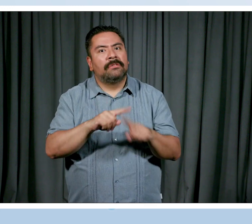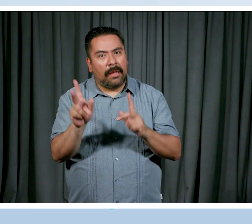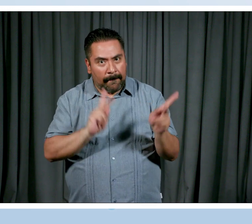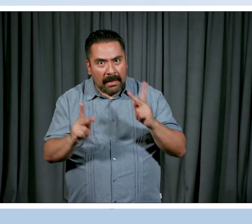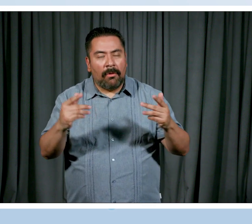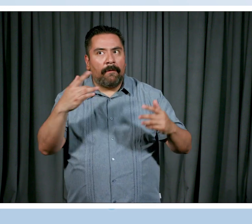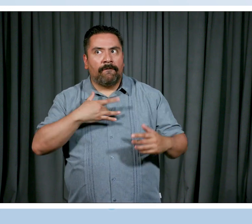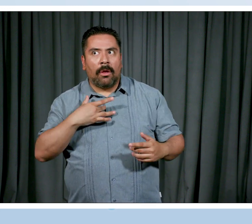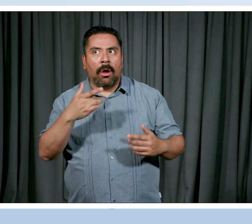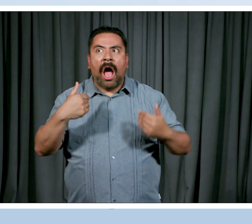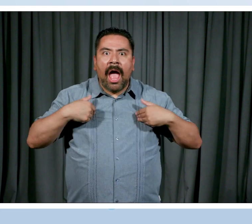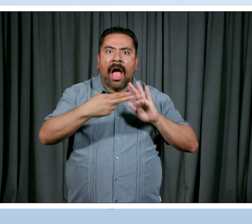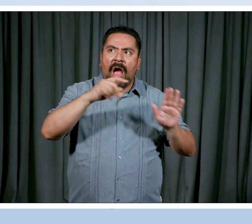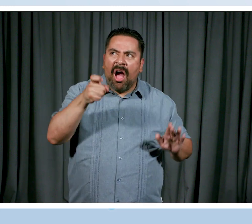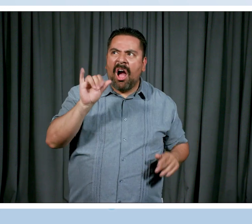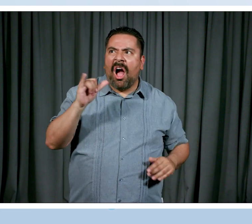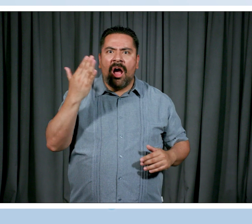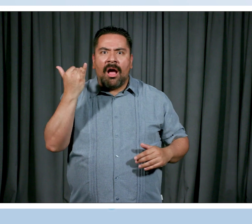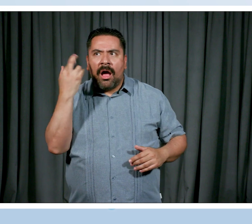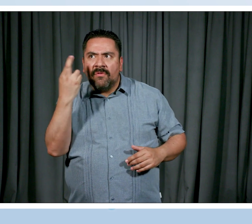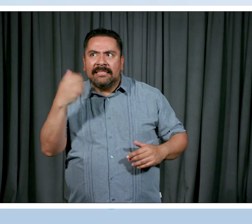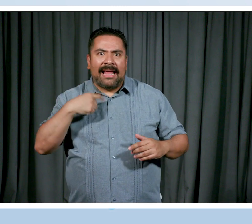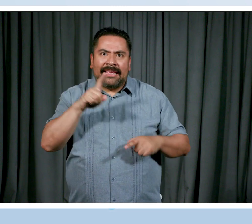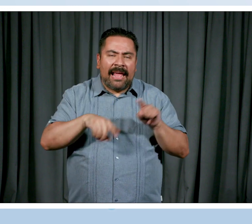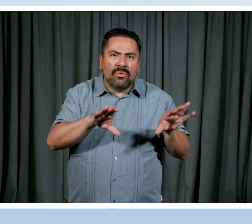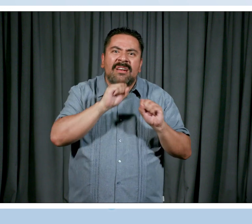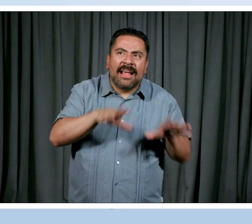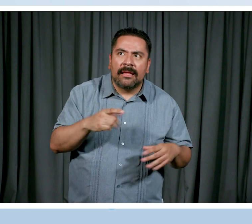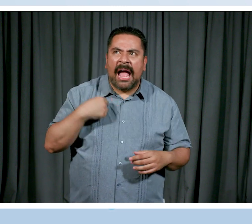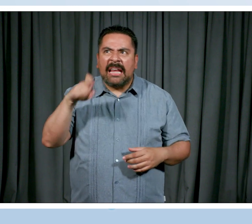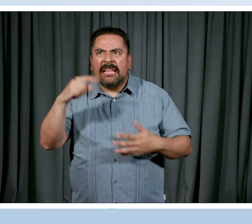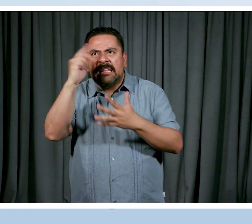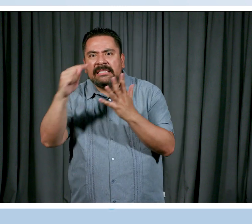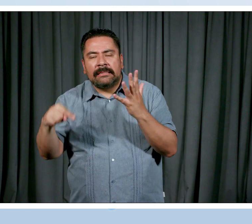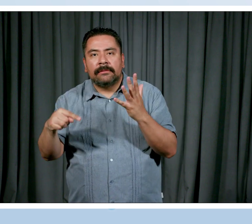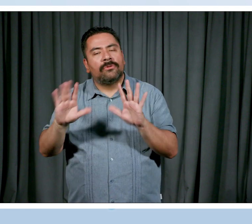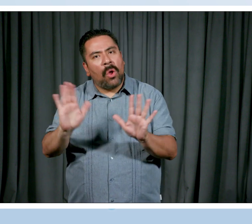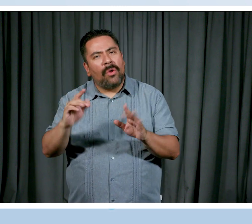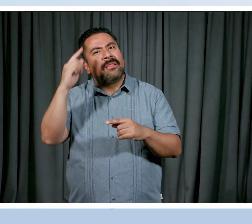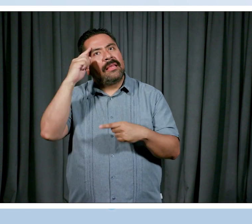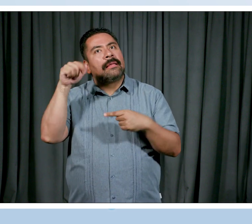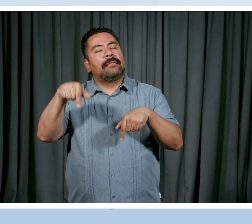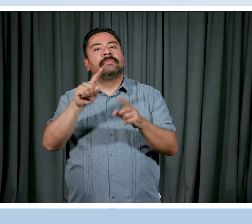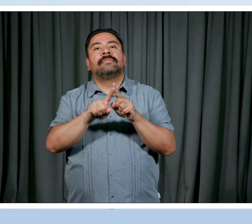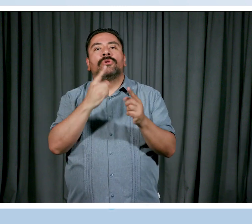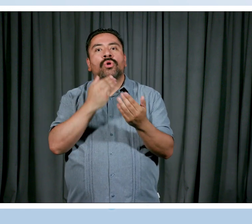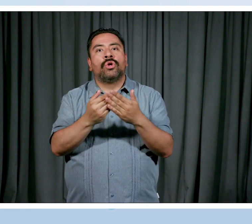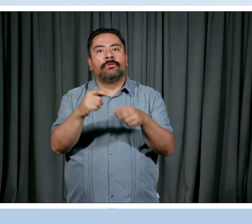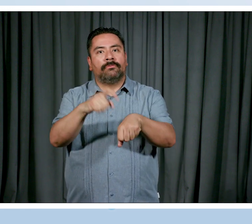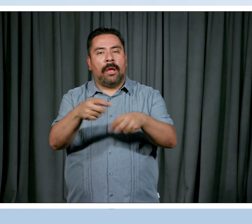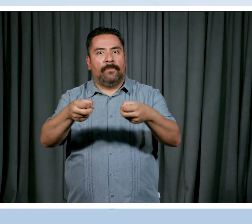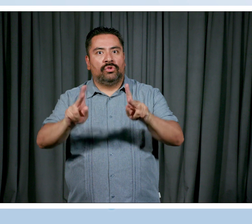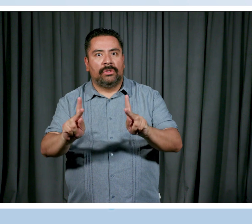getting a diagnosis and they're like, that's why I can't do any of this. That's why I need this, as opposed to like thinking about this as an opportunity